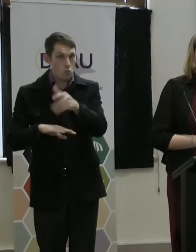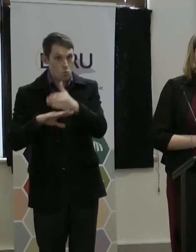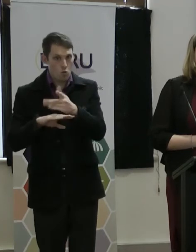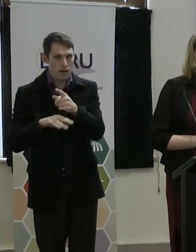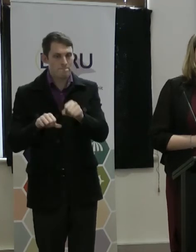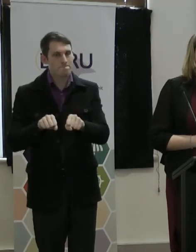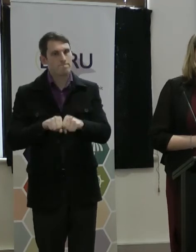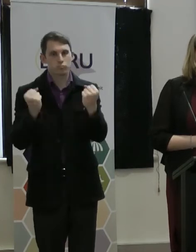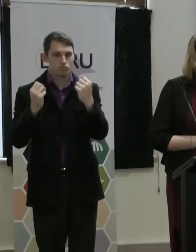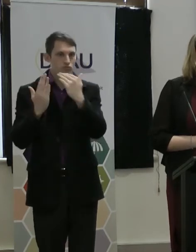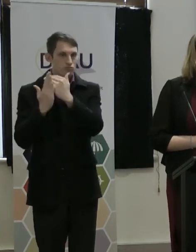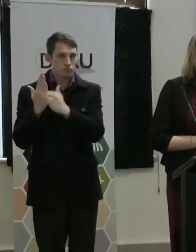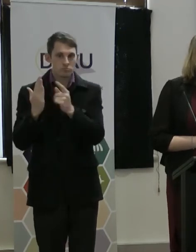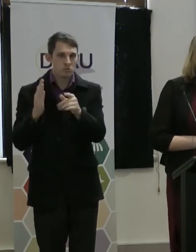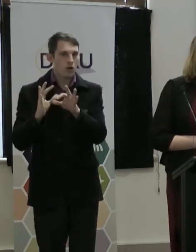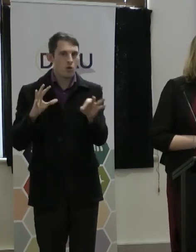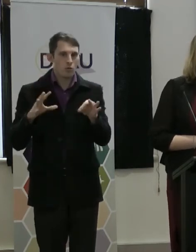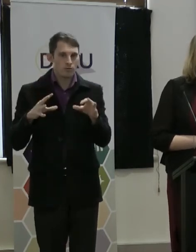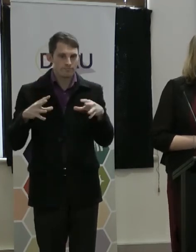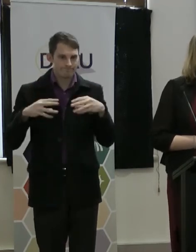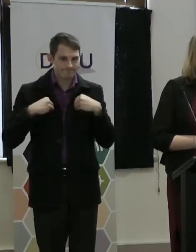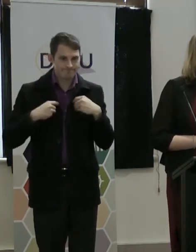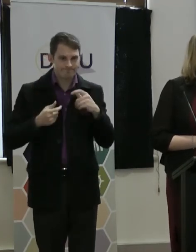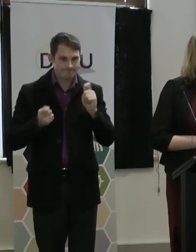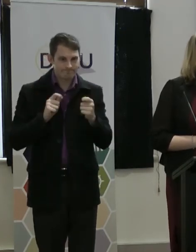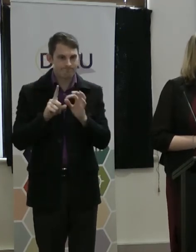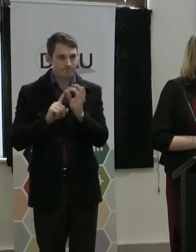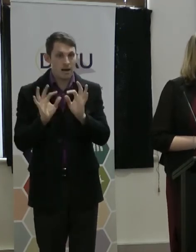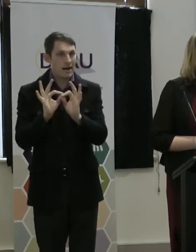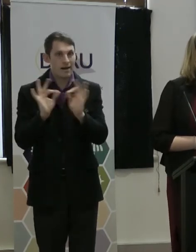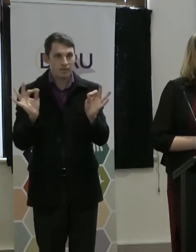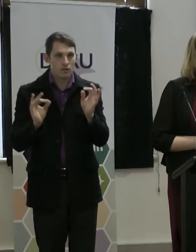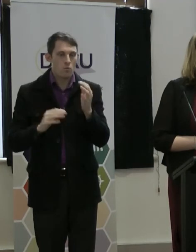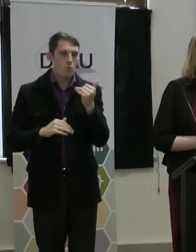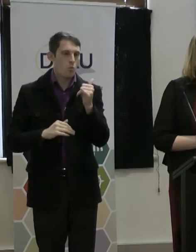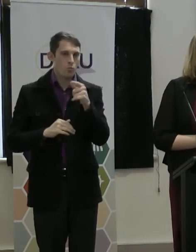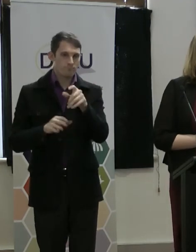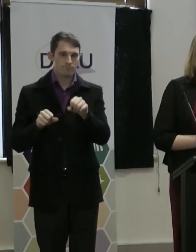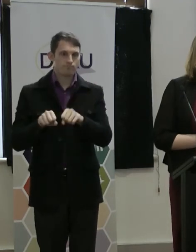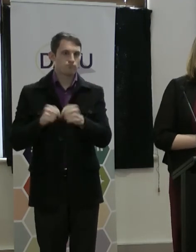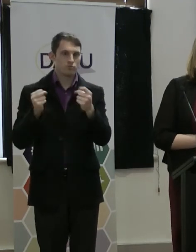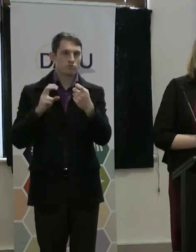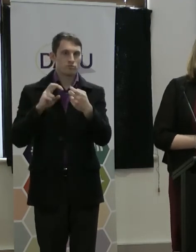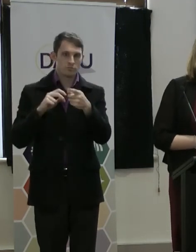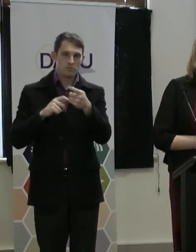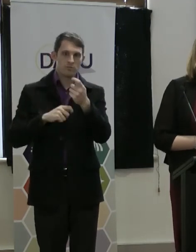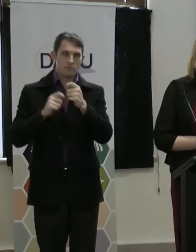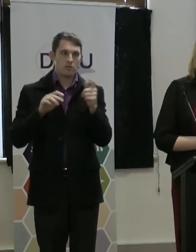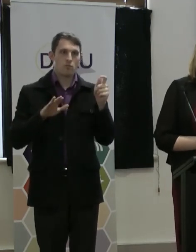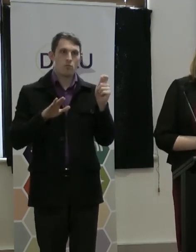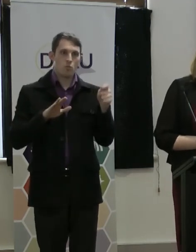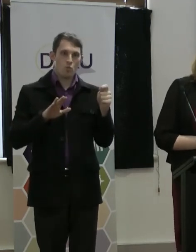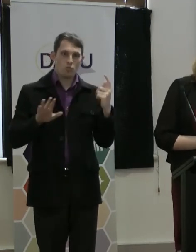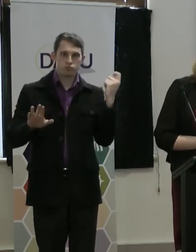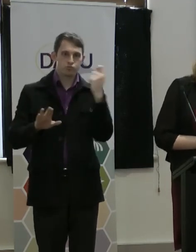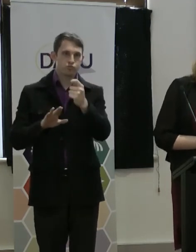taken action to improve them, or where they've breached their responsibilities where there might be issues such as criminal charges that have been laid